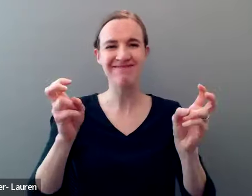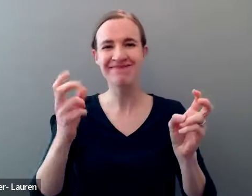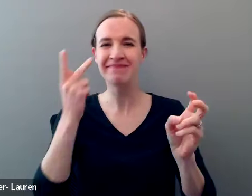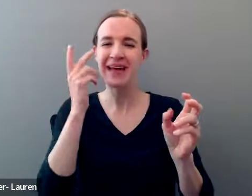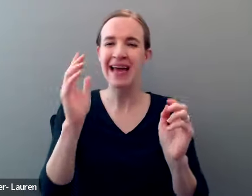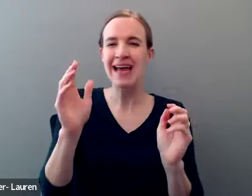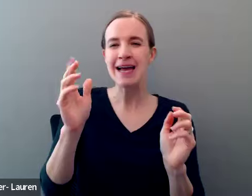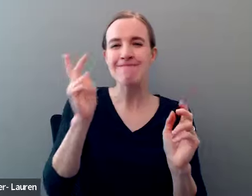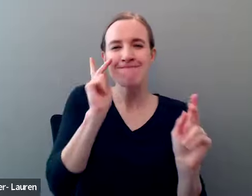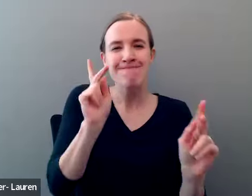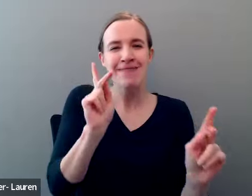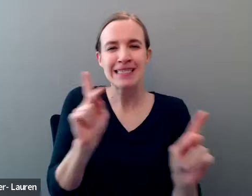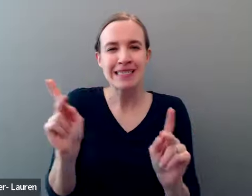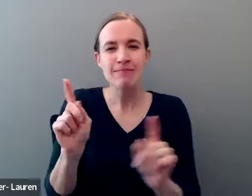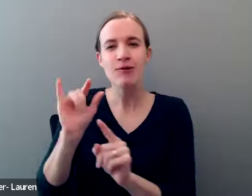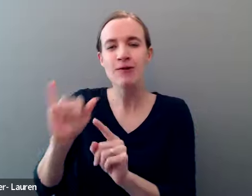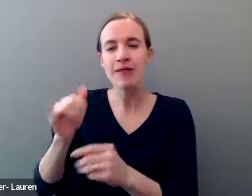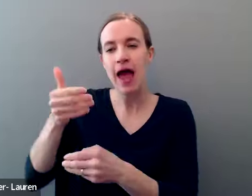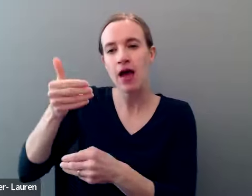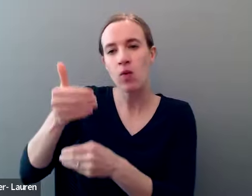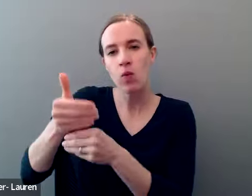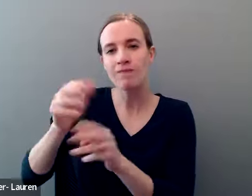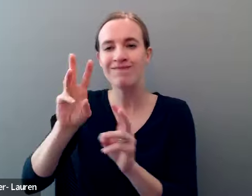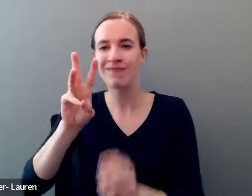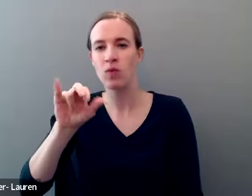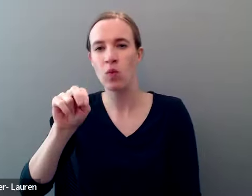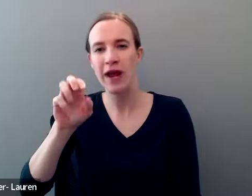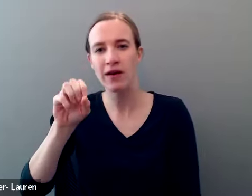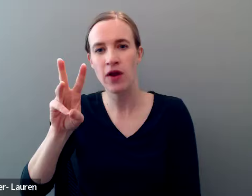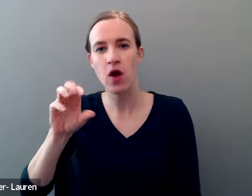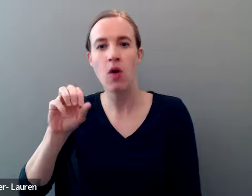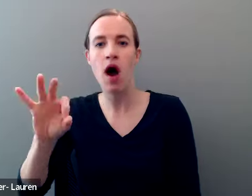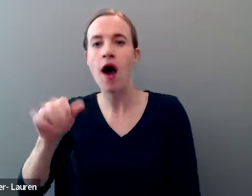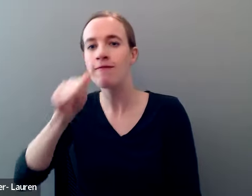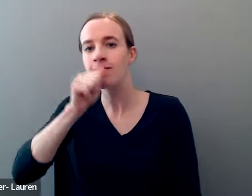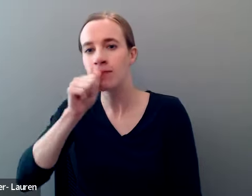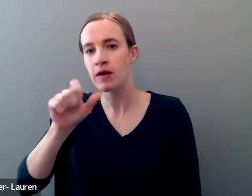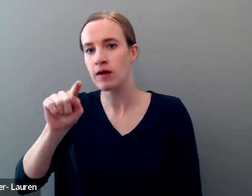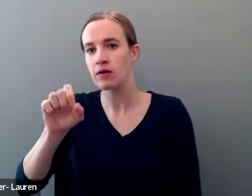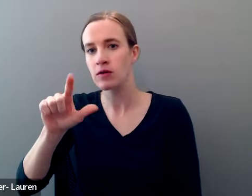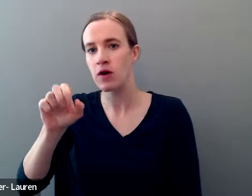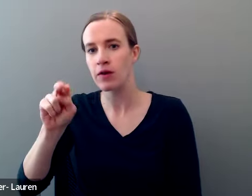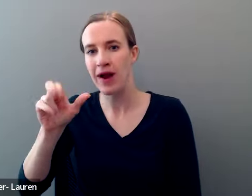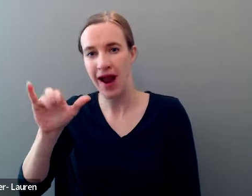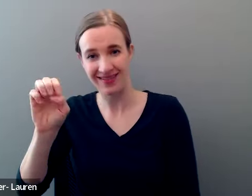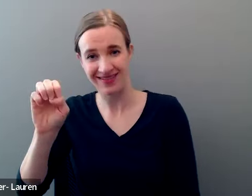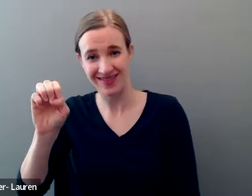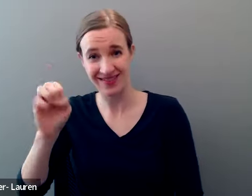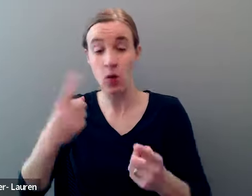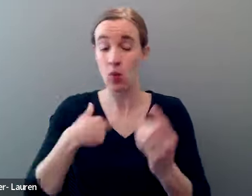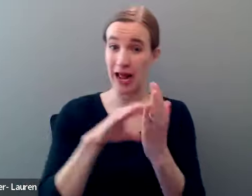but there's obviously commonalities if you're familiar with that. When I first learned this model, I was like, this is basically the window of